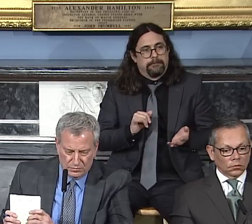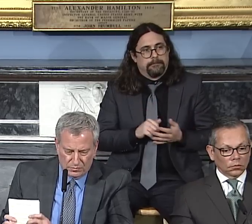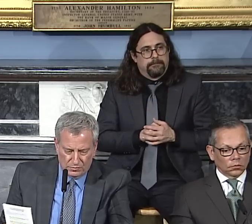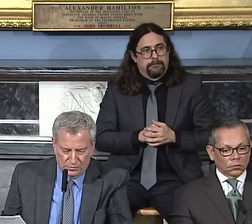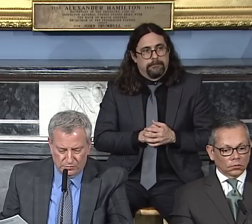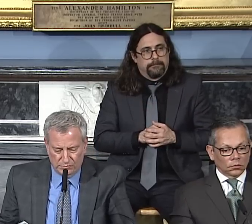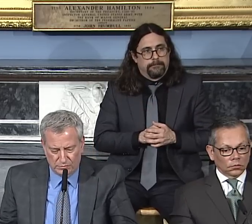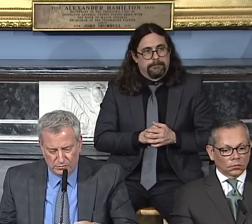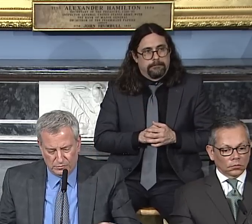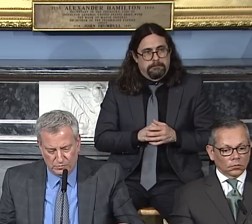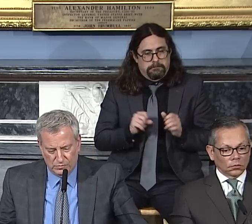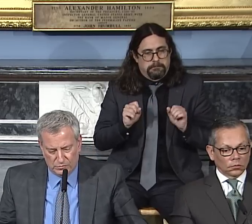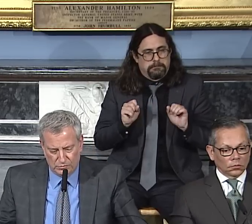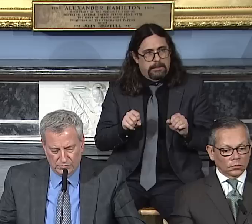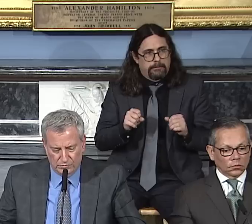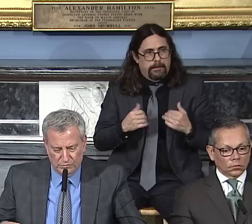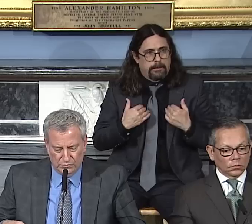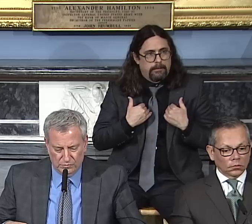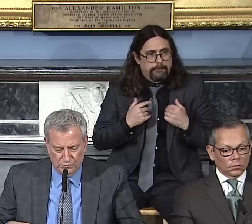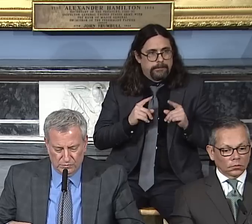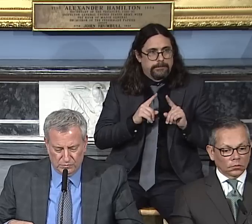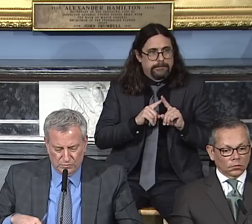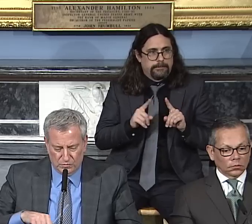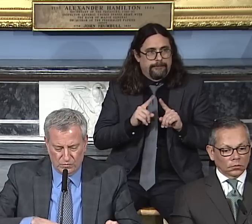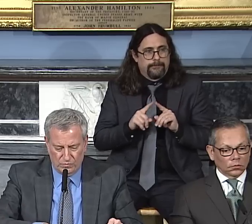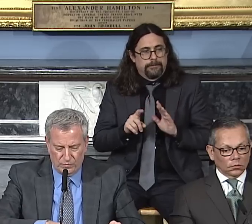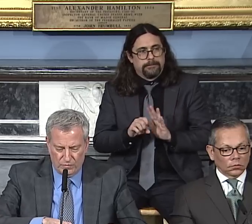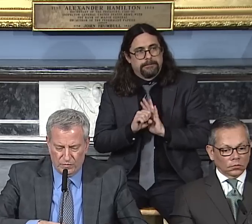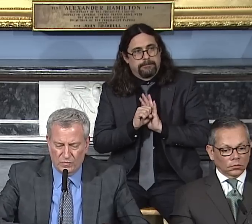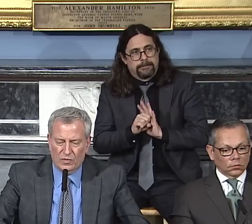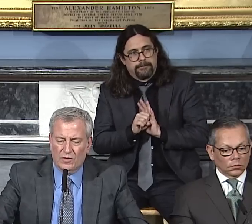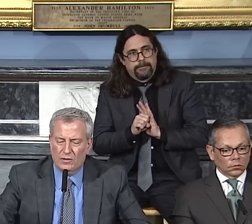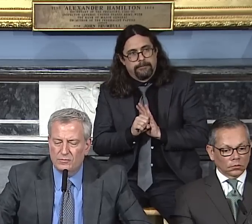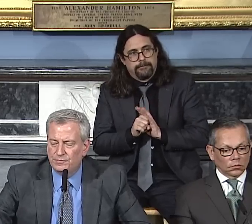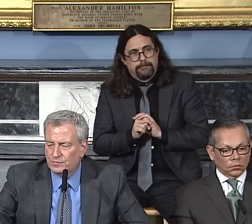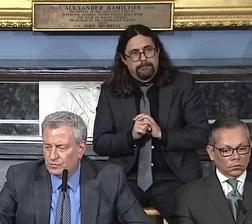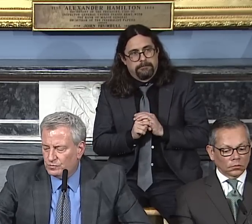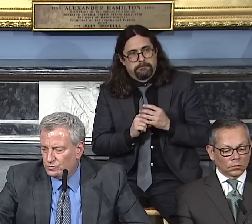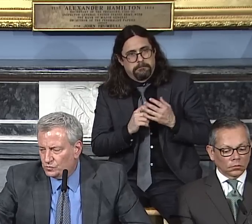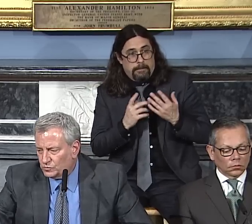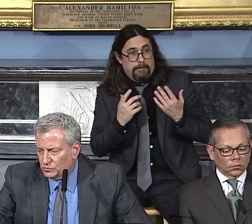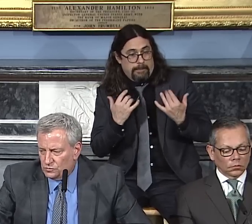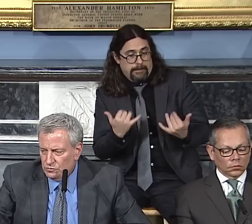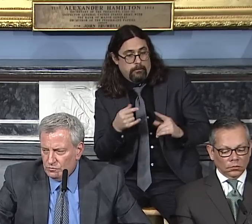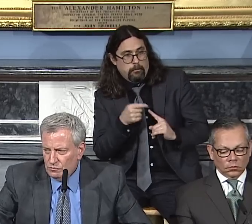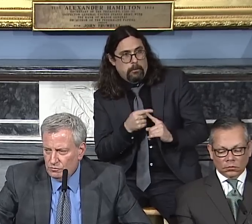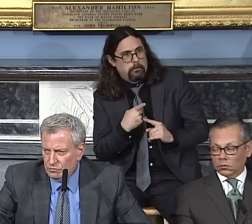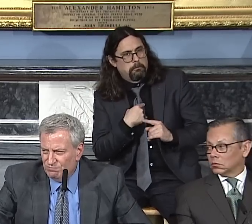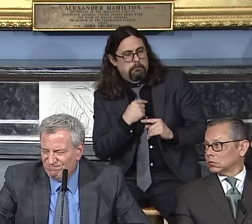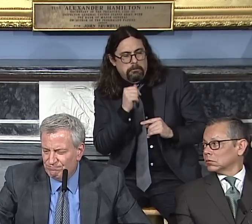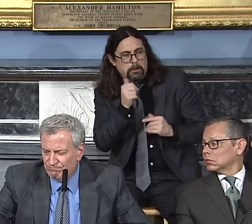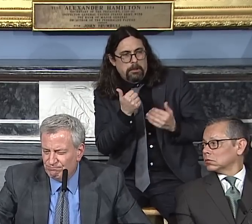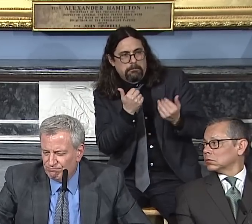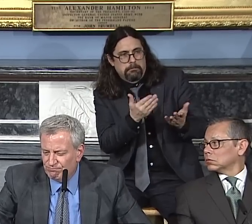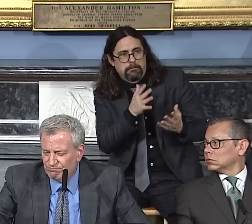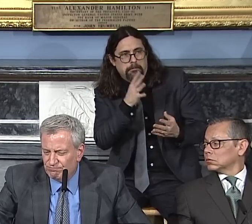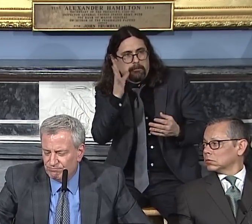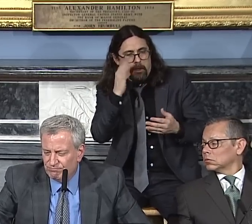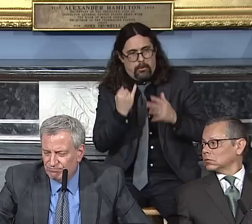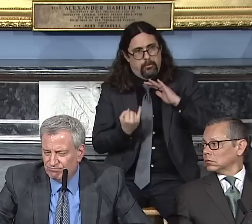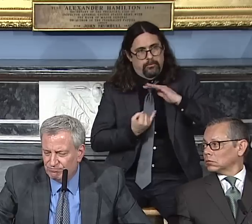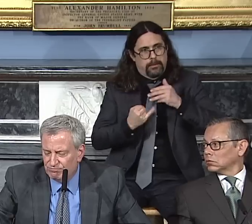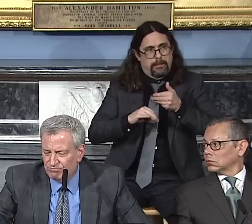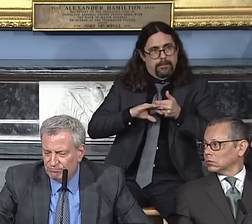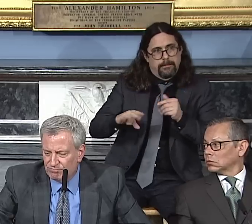in time, I wouldn't recommend parents isolate themselves from their kids. I think at this point in time, we need parents to